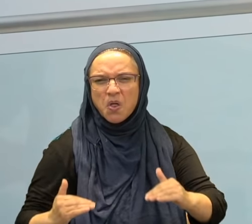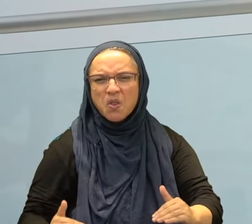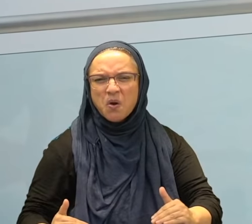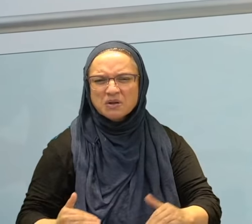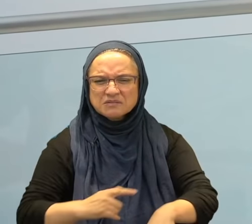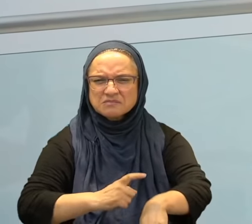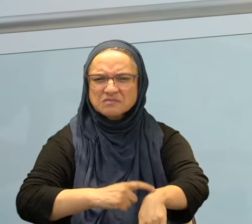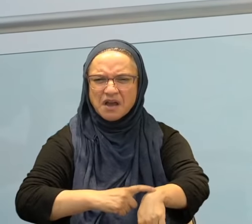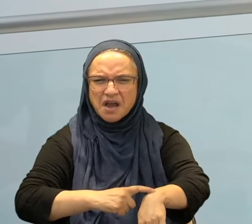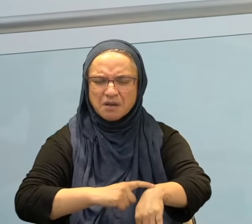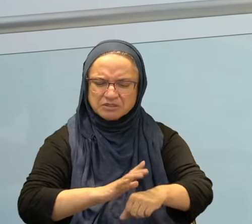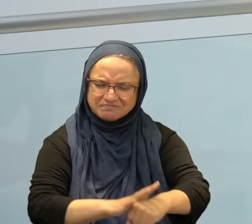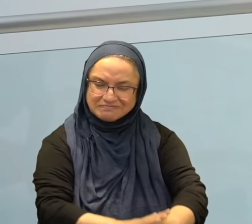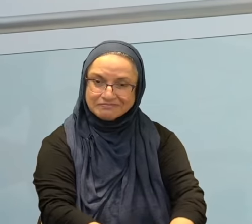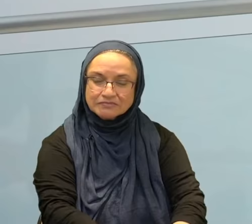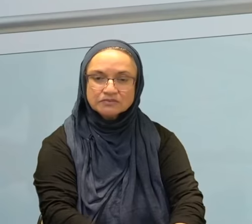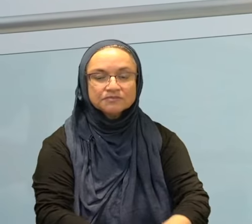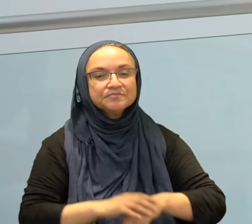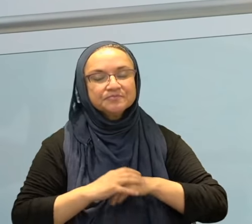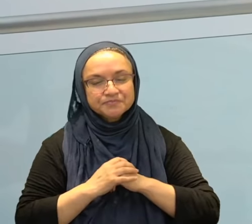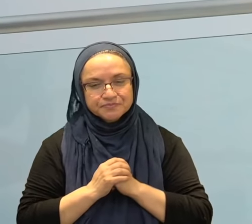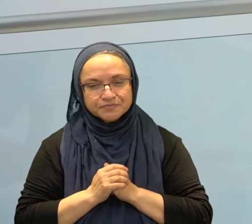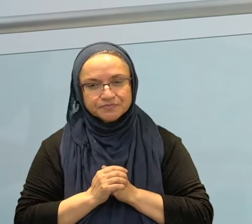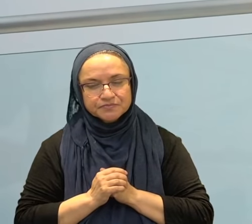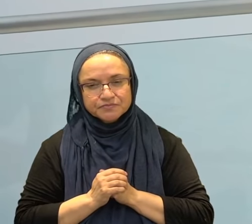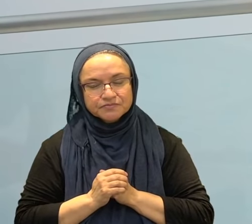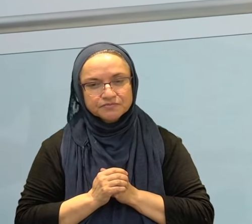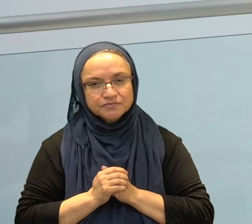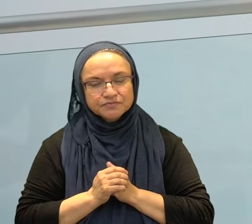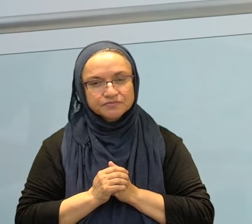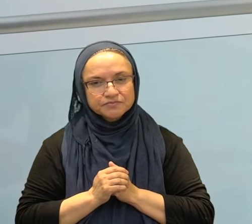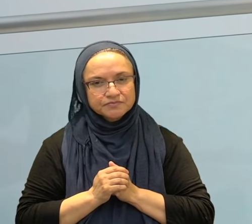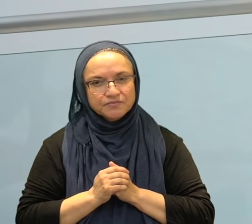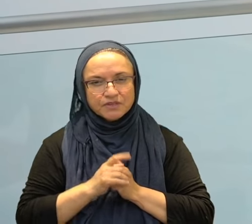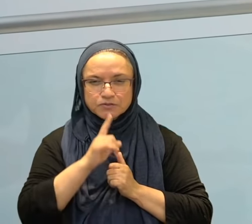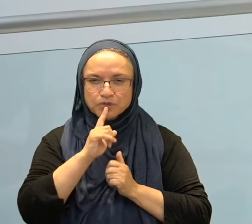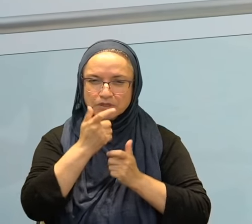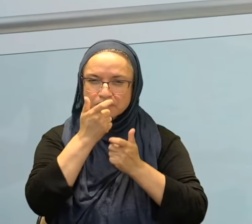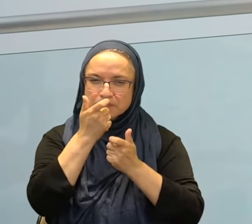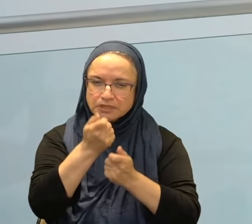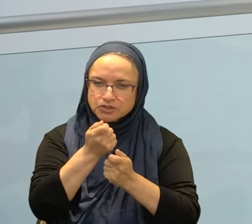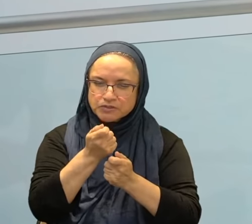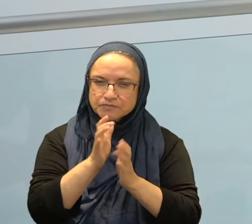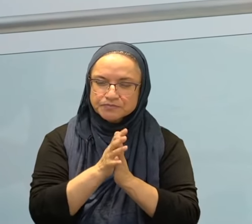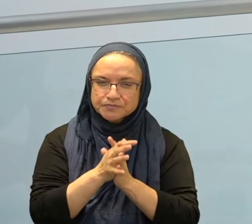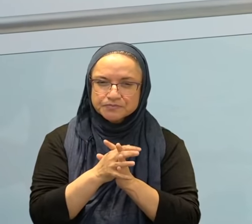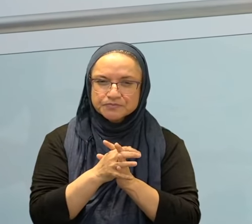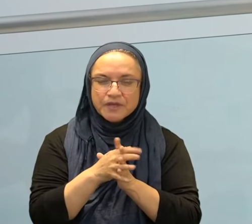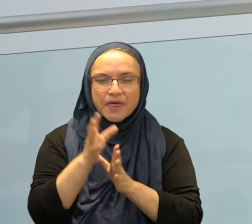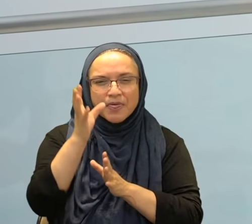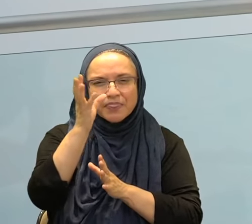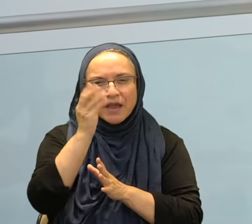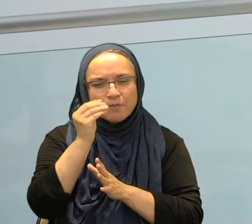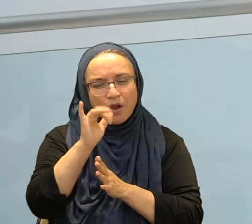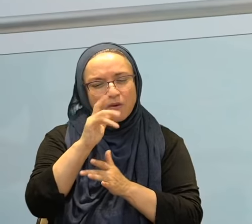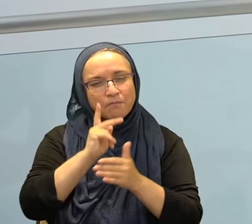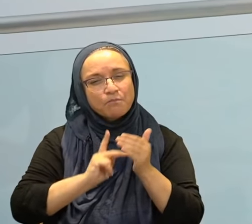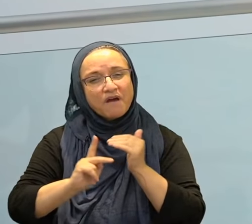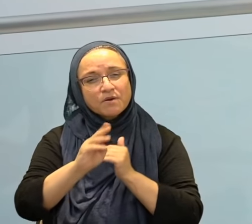Allah, that when you go through the prophets in the Quran, you know, you get a an array of experiences.